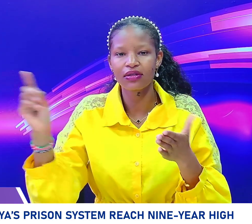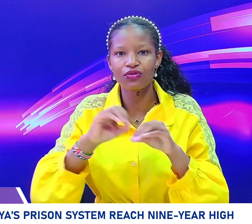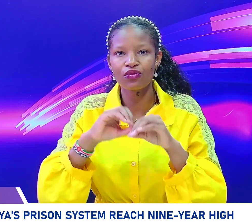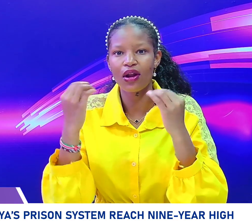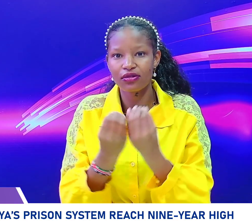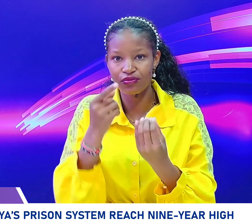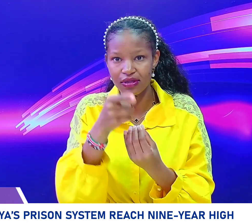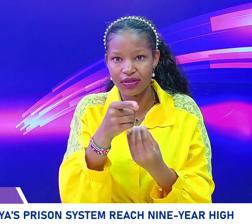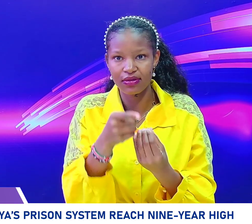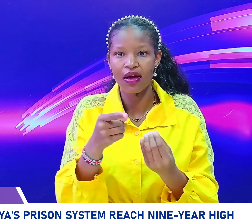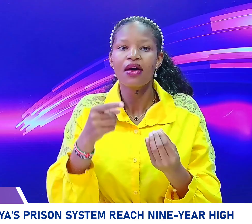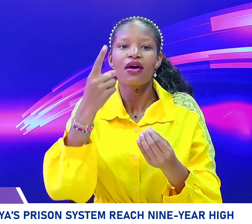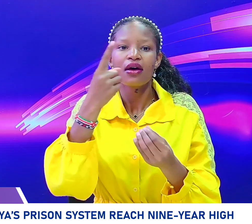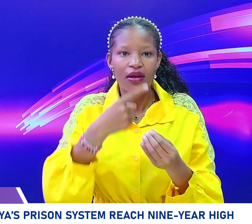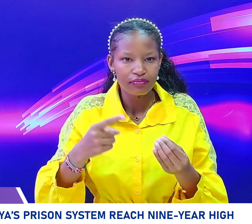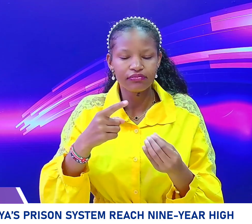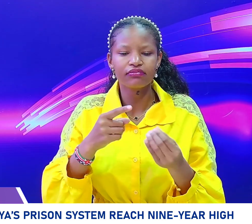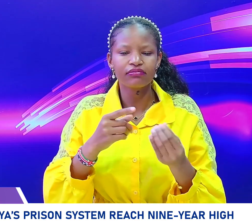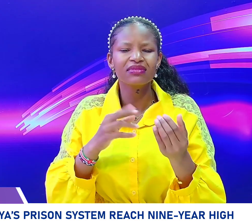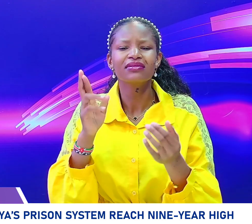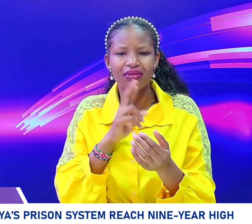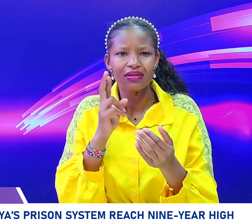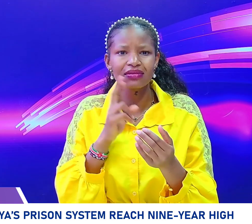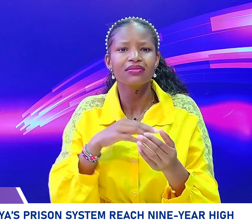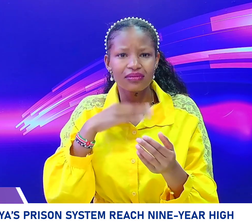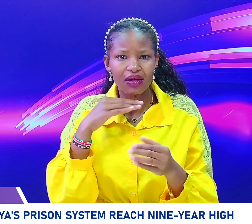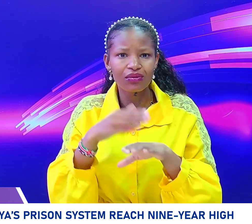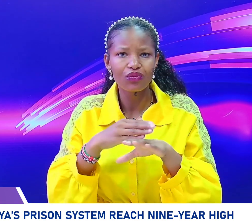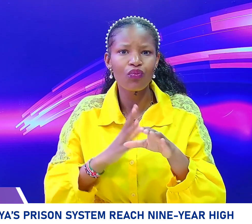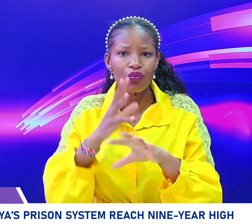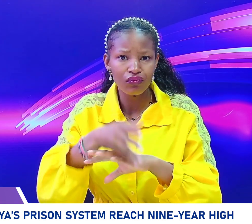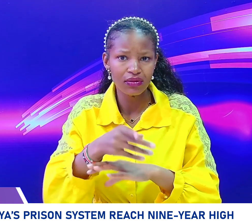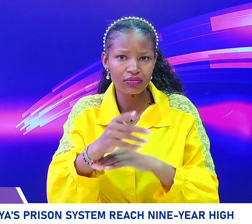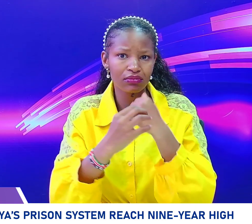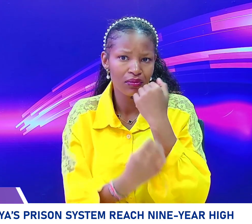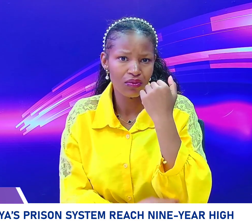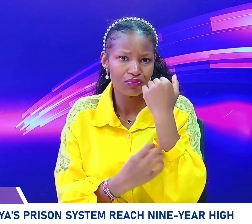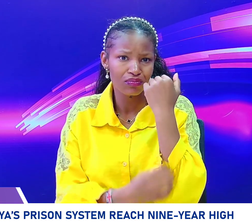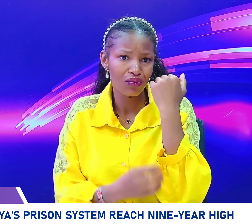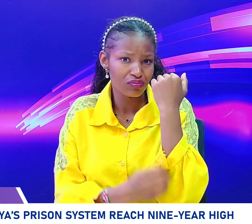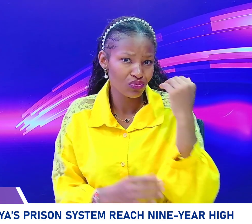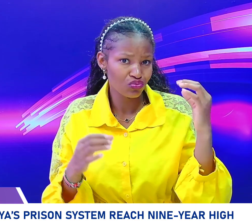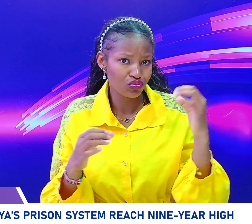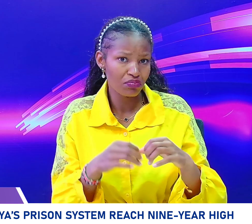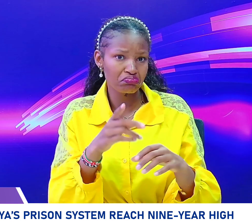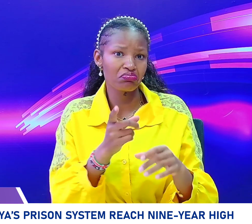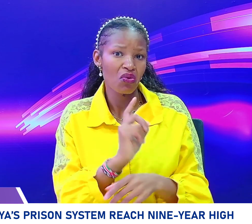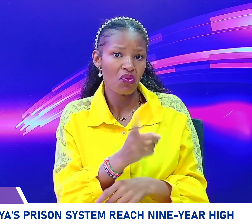Human rights organizations attributed the rising deaths to overcrowding, poor sanitation, limited healthcare